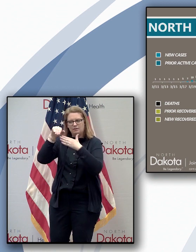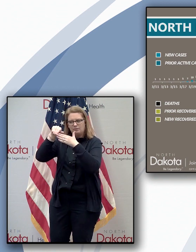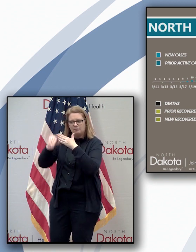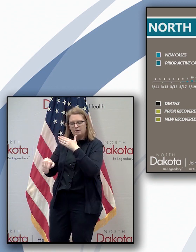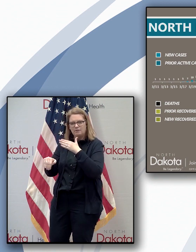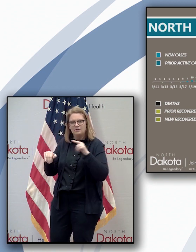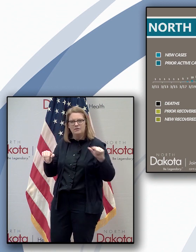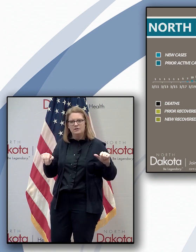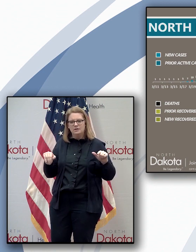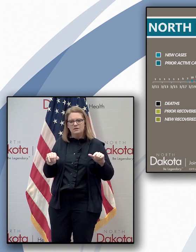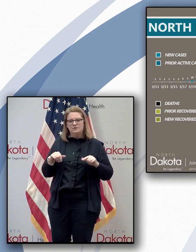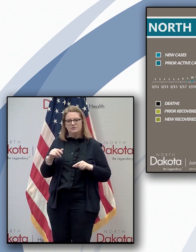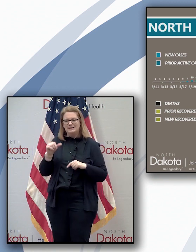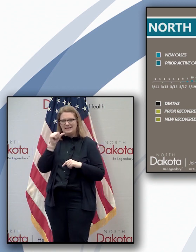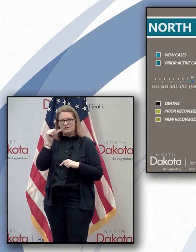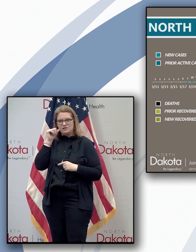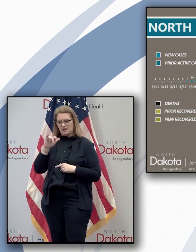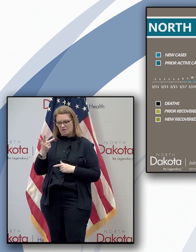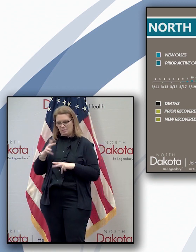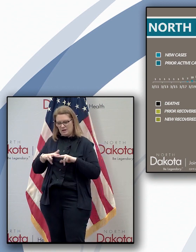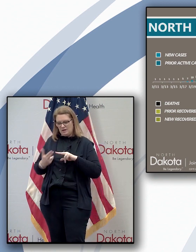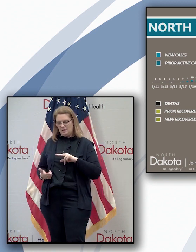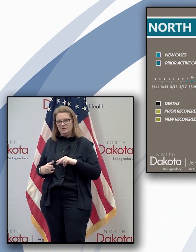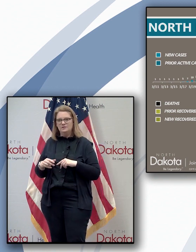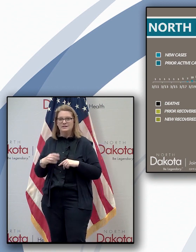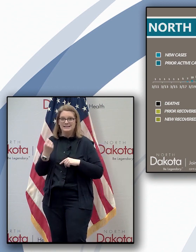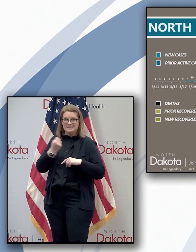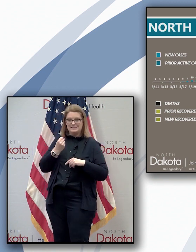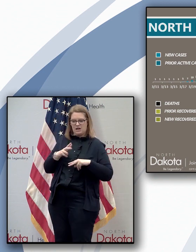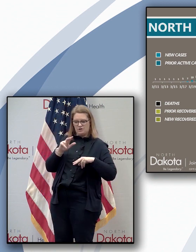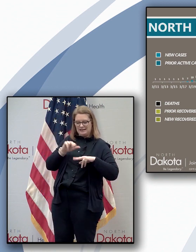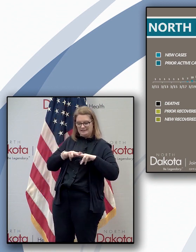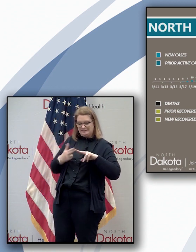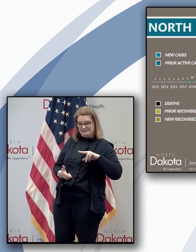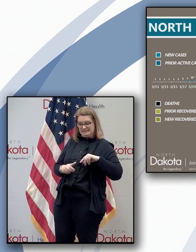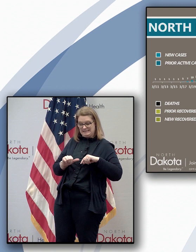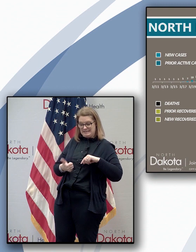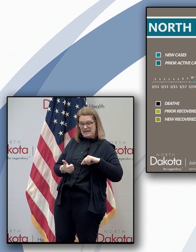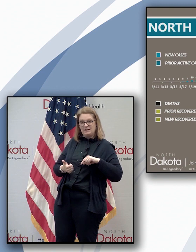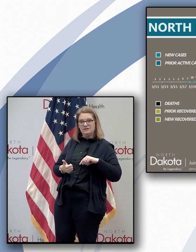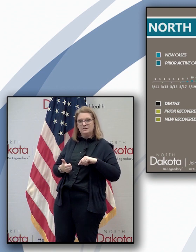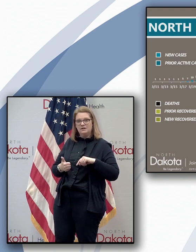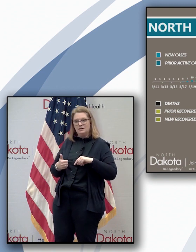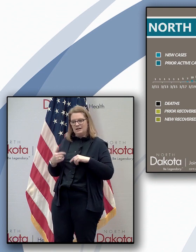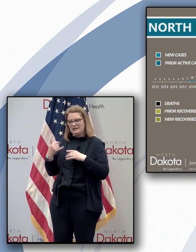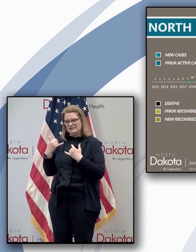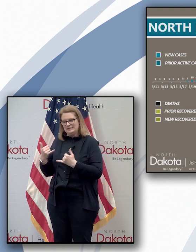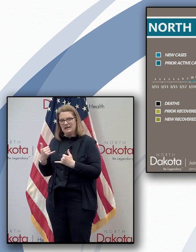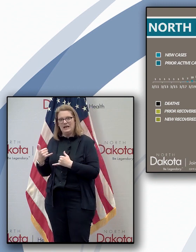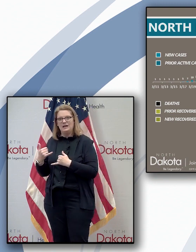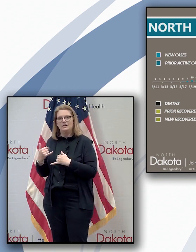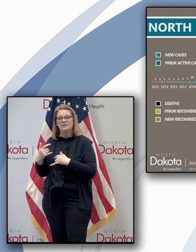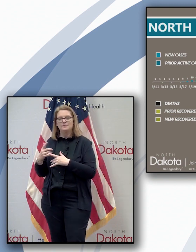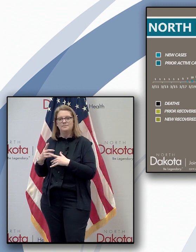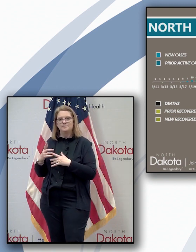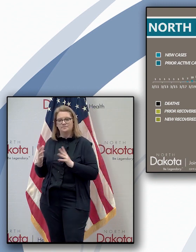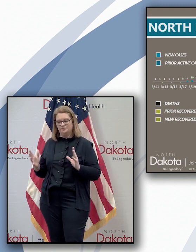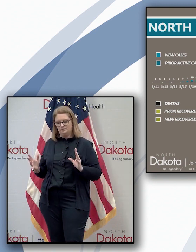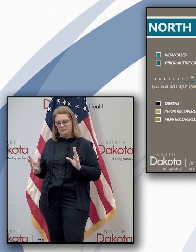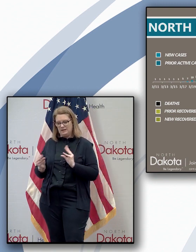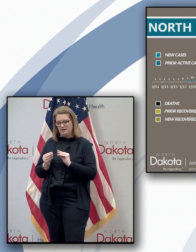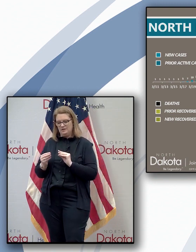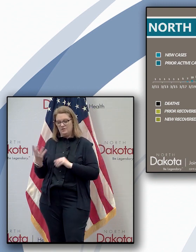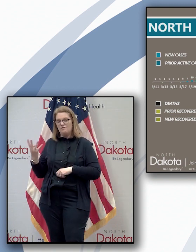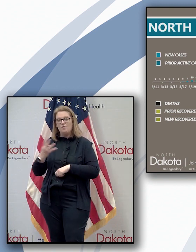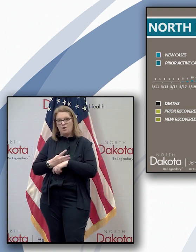drop in 3 active cases yesterday and a drop of 10 on Saturday, and then combined with the ones we have today, again,